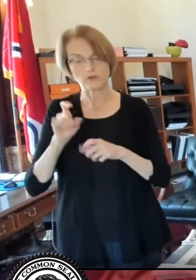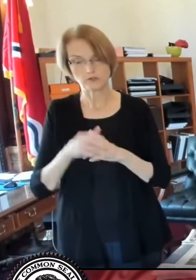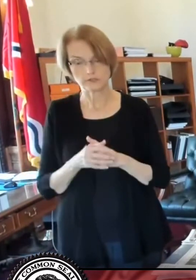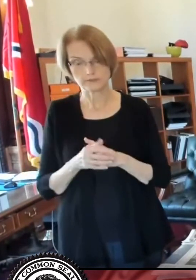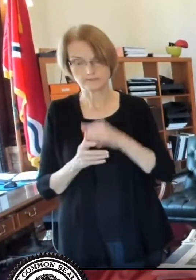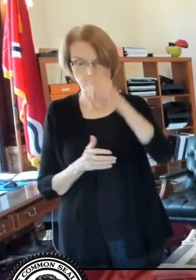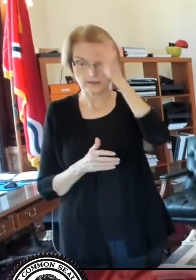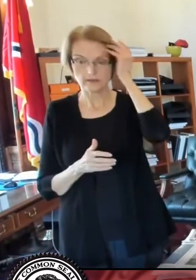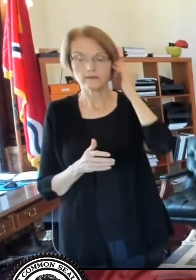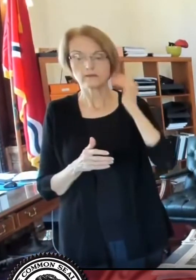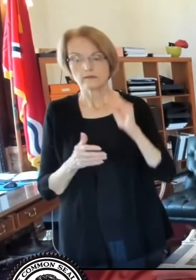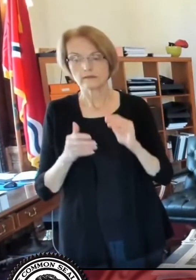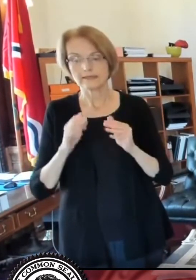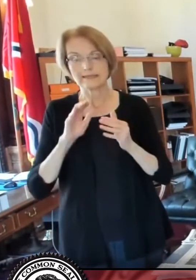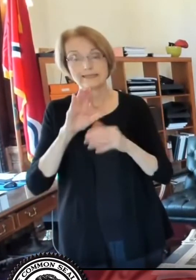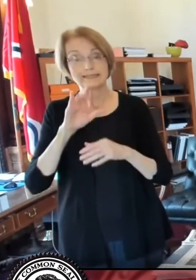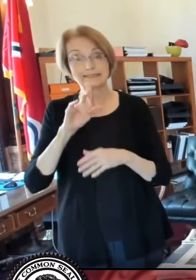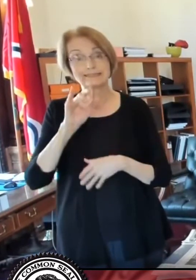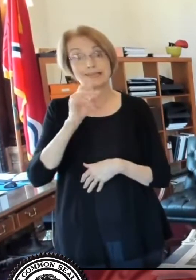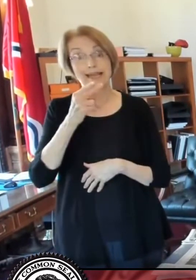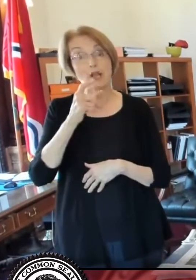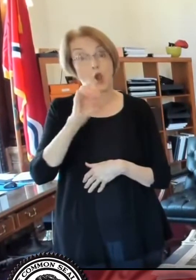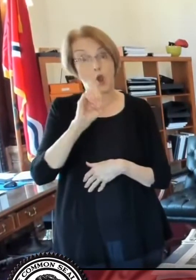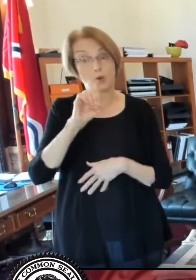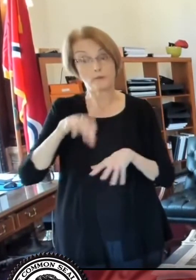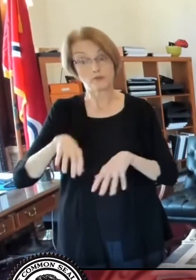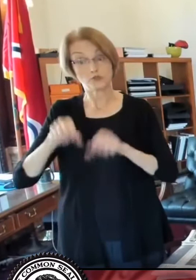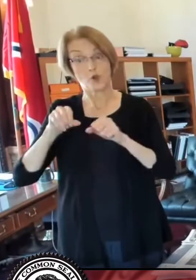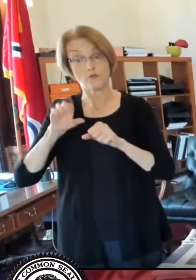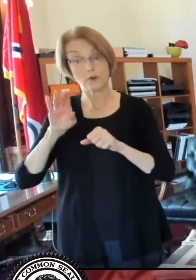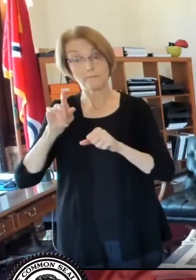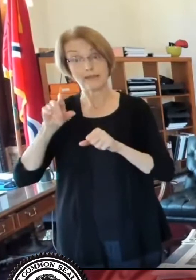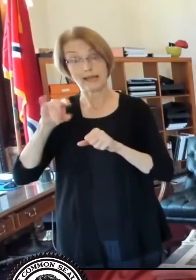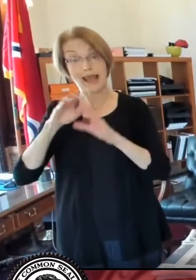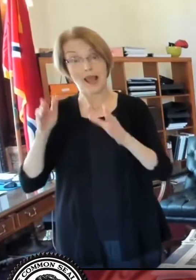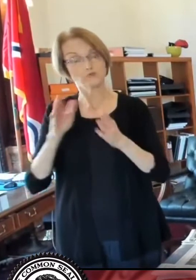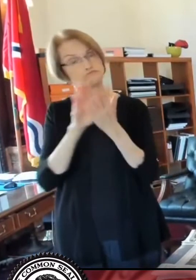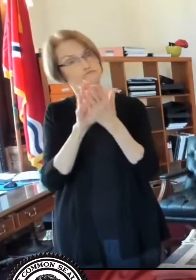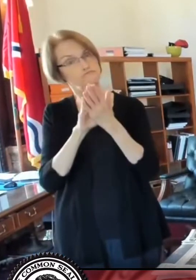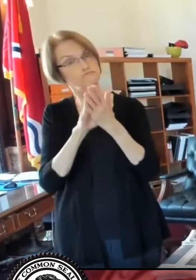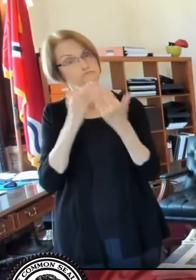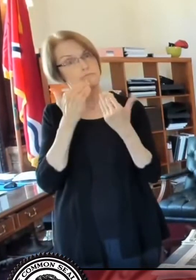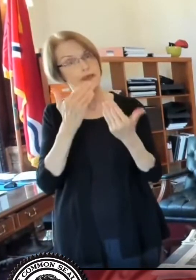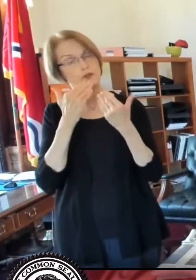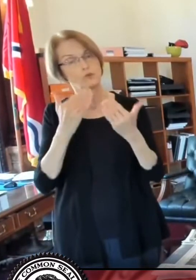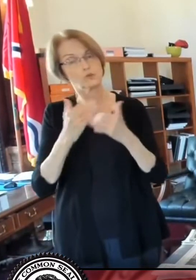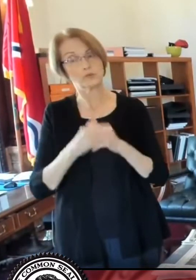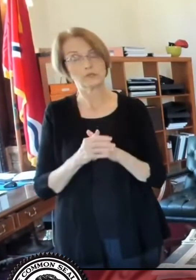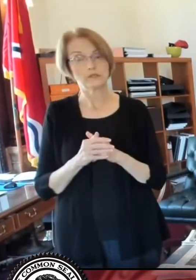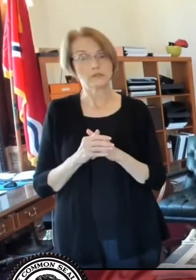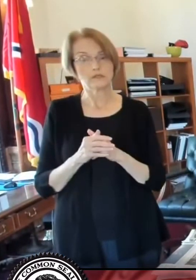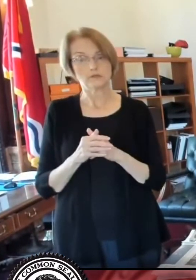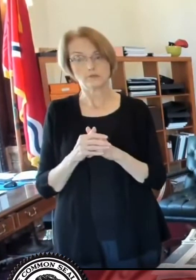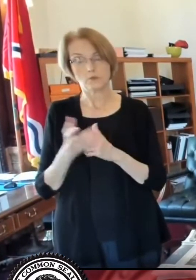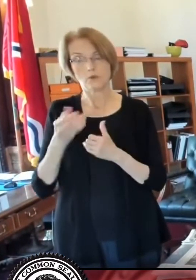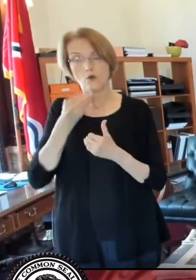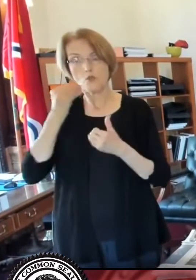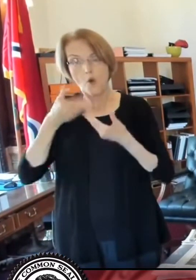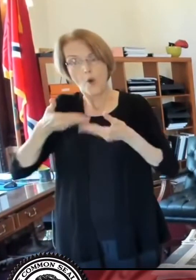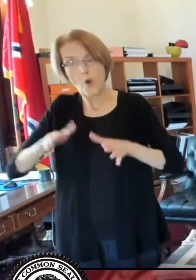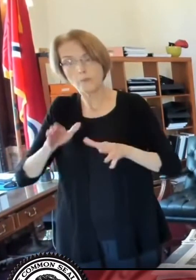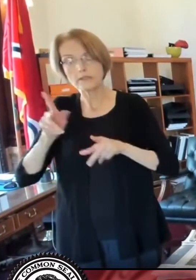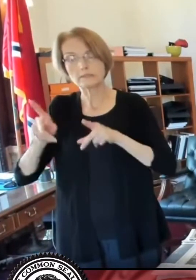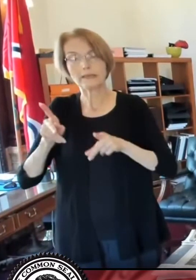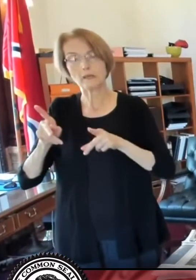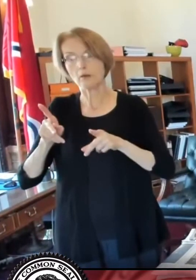praise for City Hope taking over Biddle House. What are the plans to help keep the unhoused population